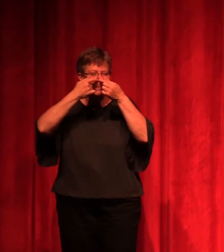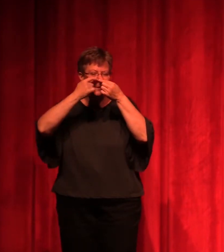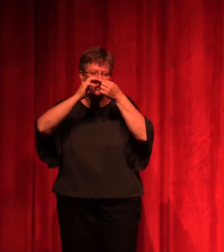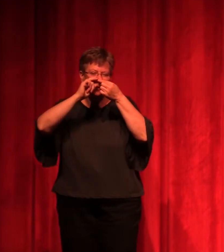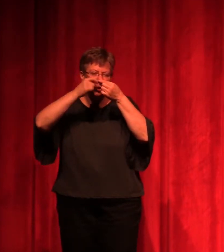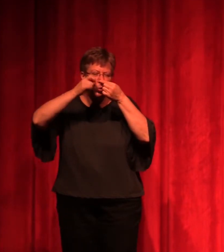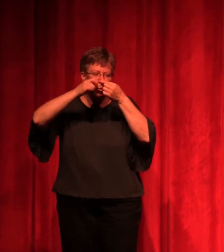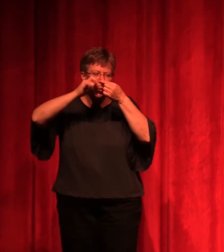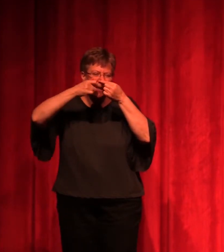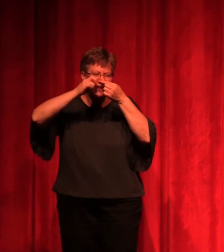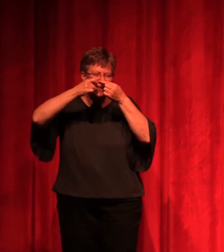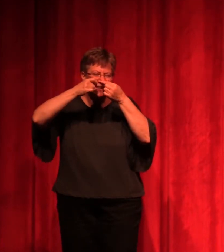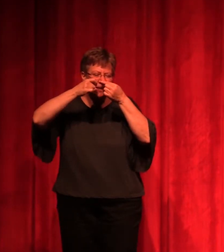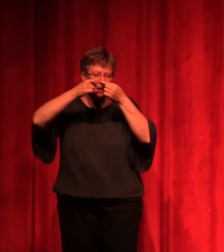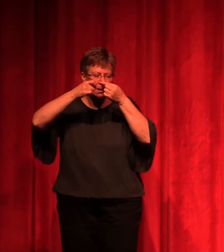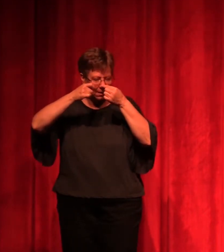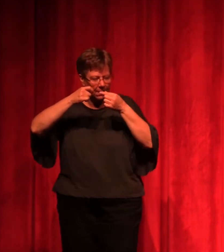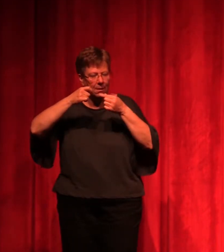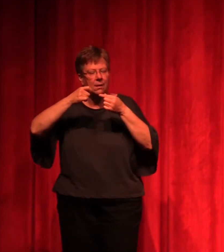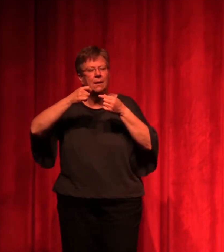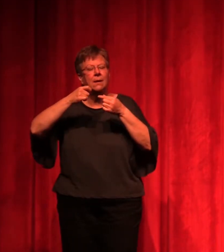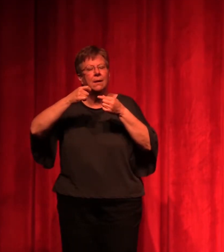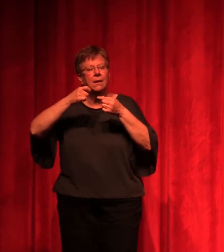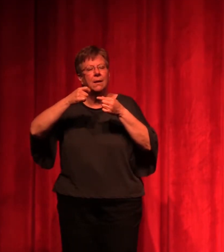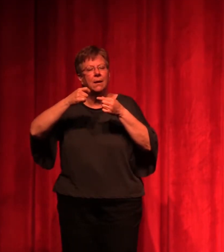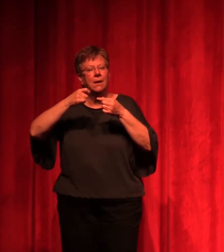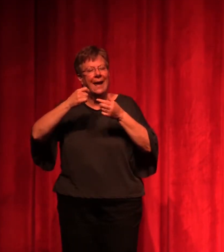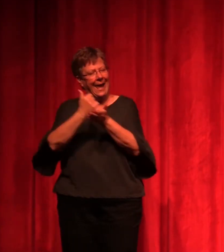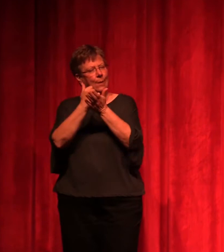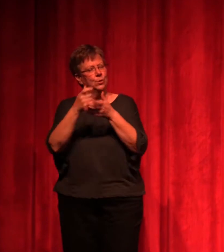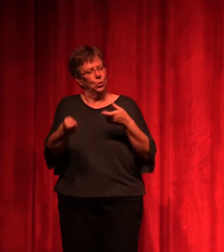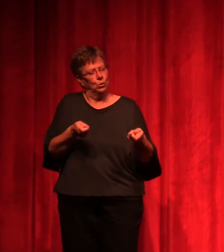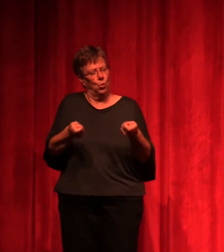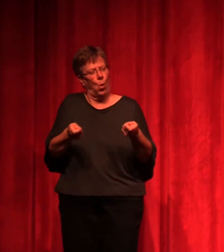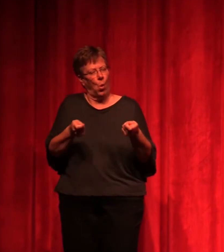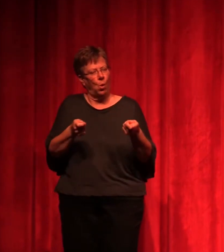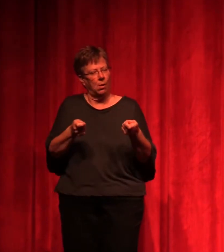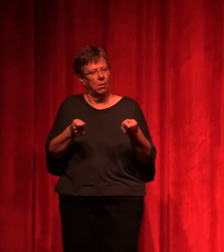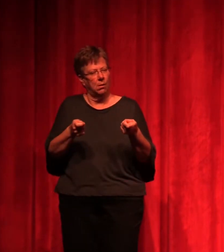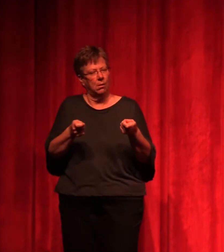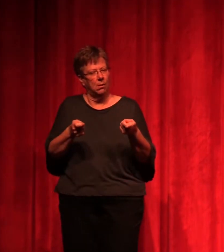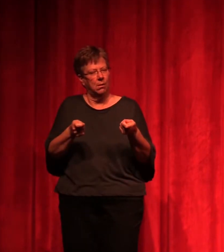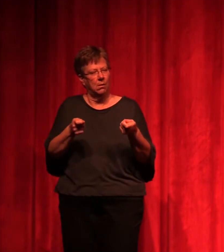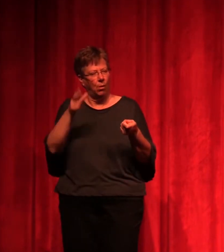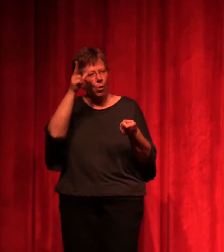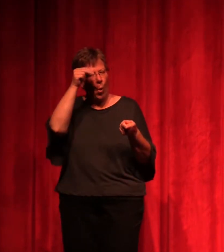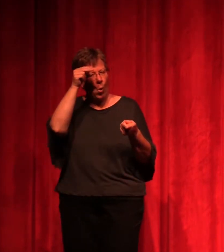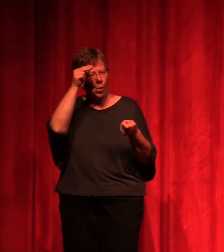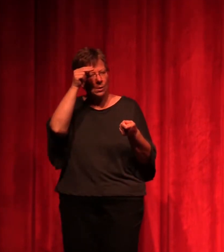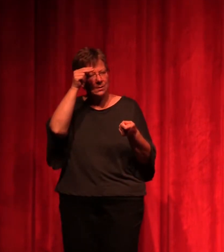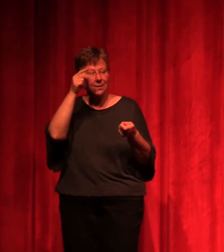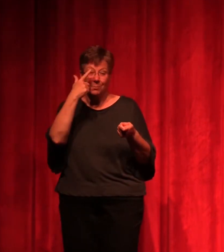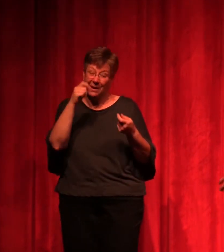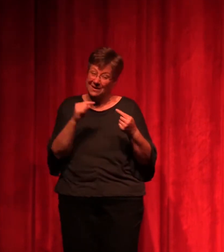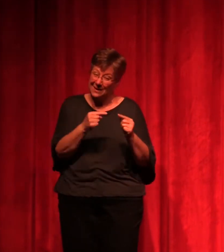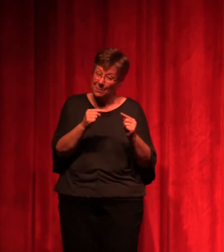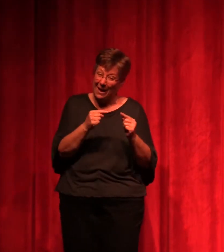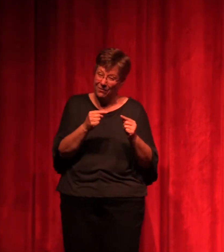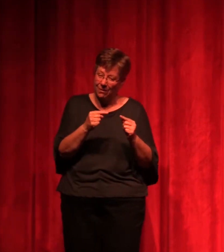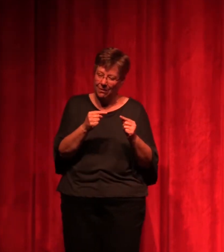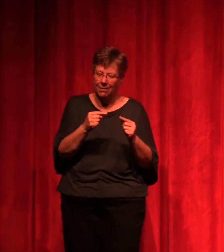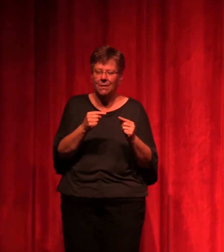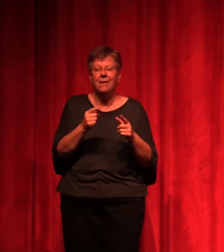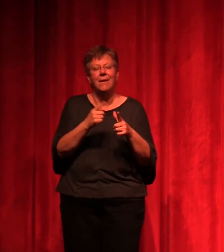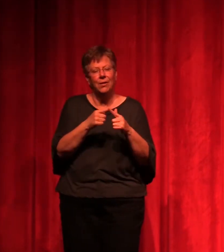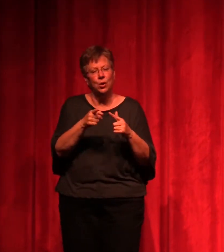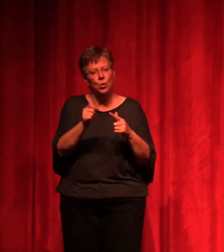twist a little bit, but they would just keep twisting until that nose kind of turned upside down, and the horse would just buckle under the pain, and then you could go around and work on the